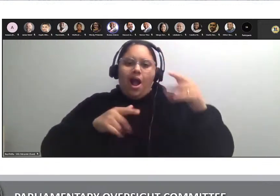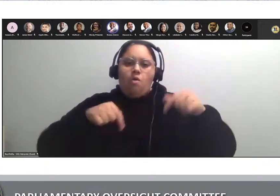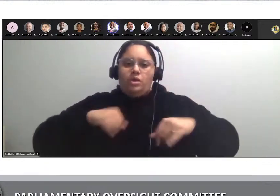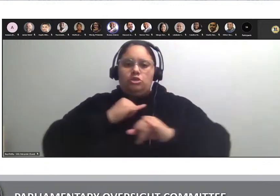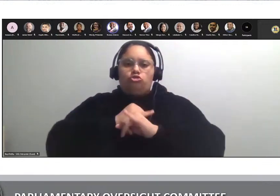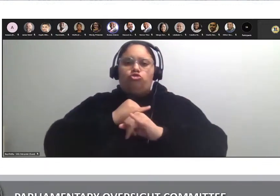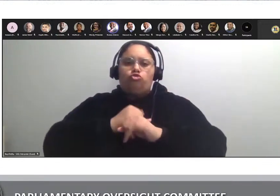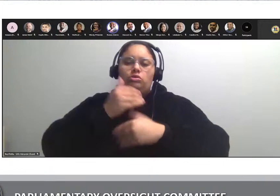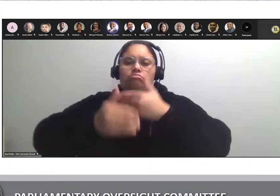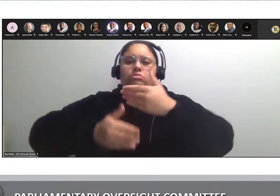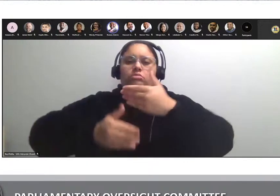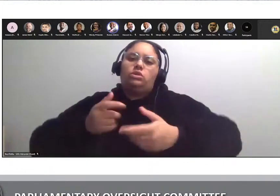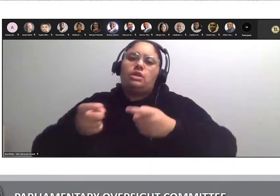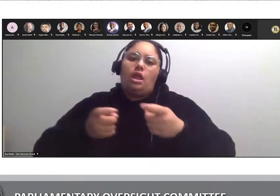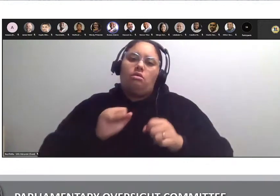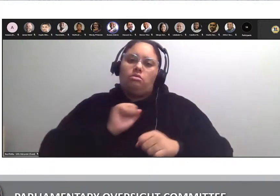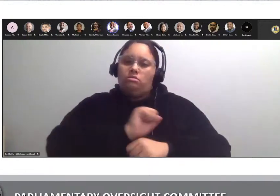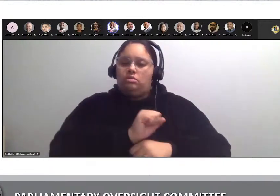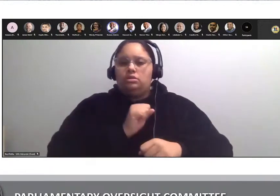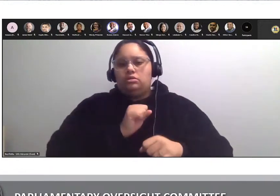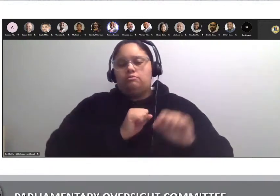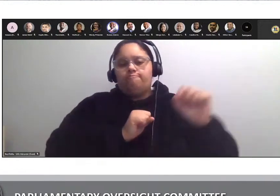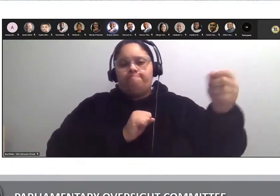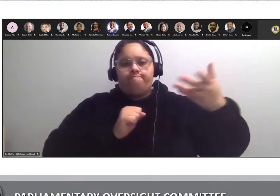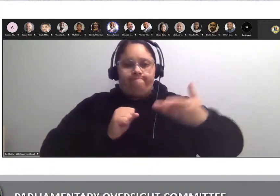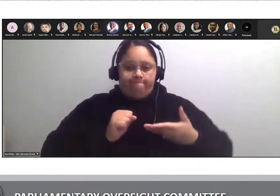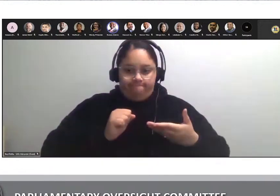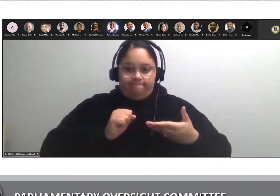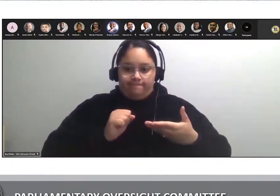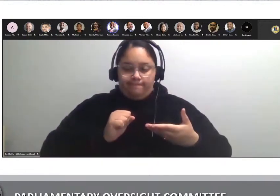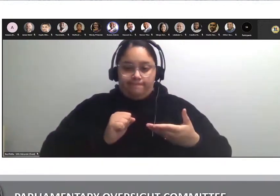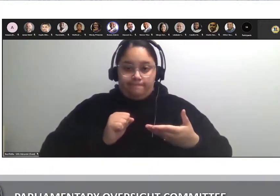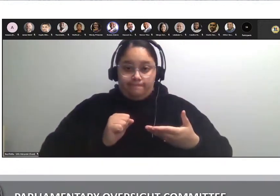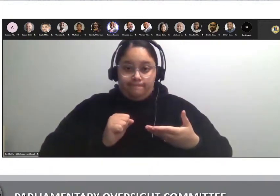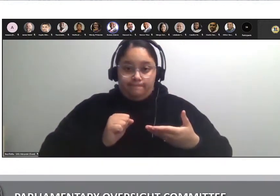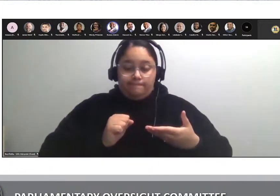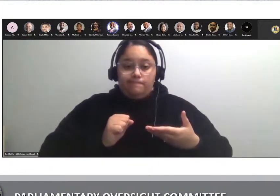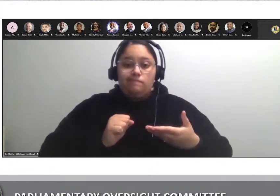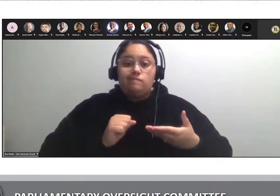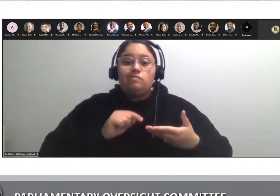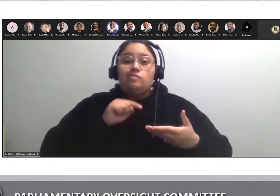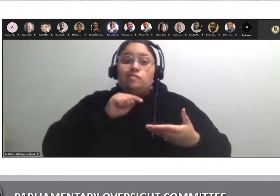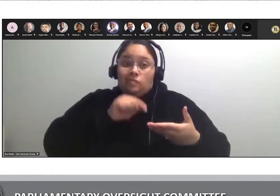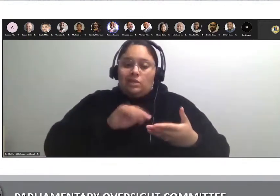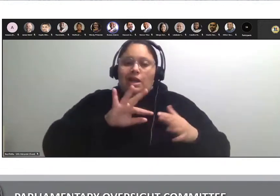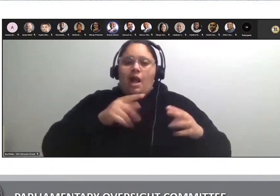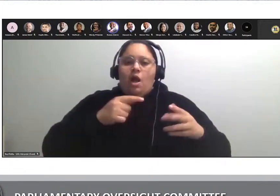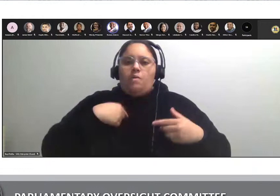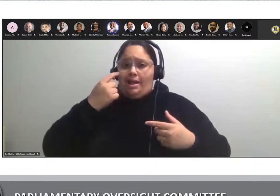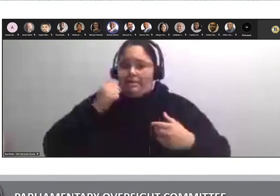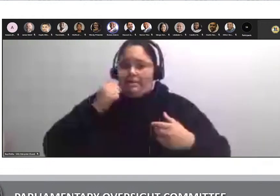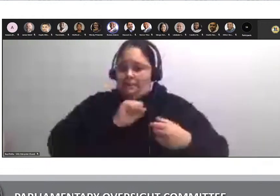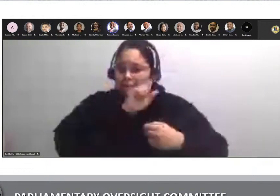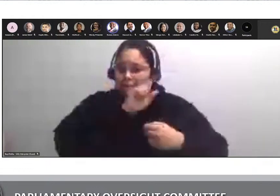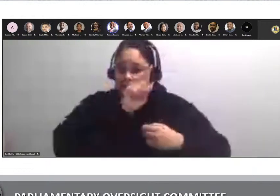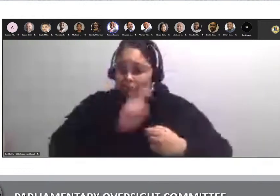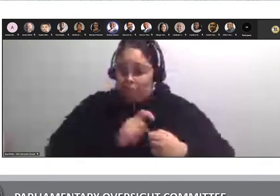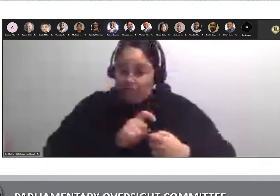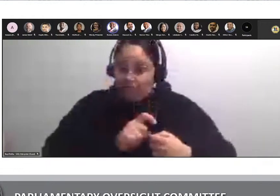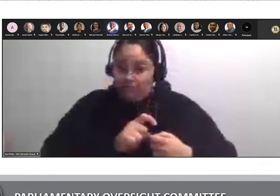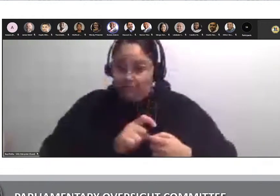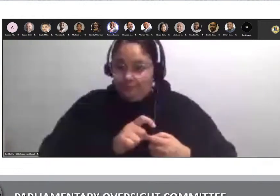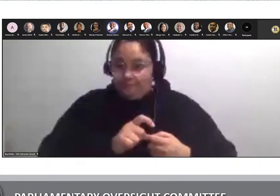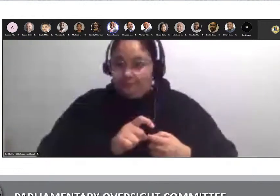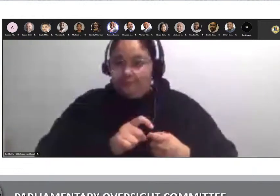institution is dealing with the petition that has been lodged. I think that is how I understood the question